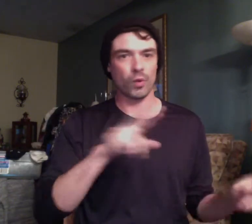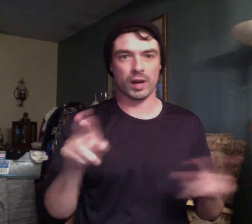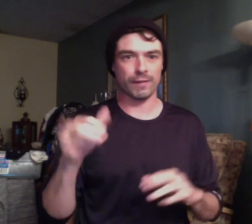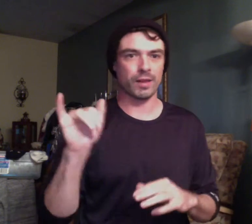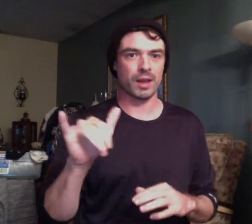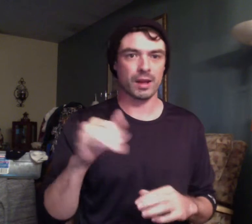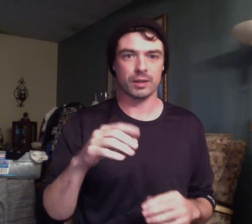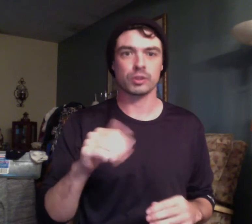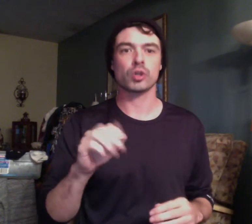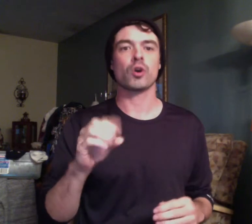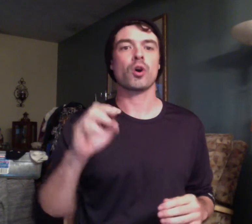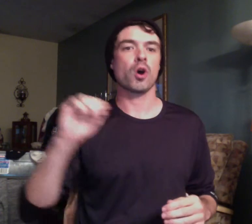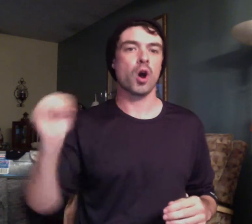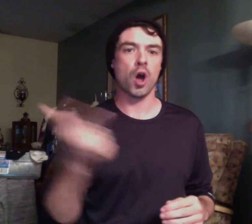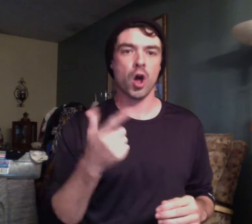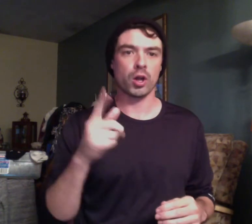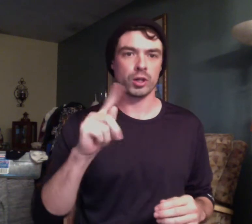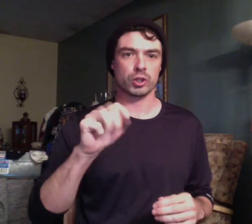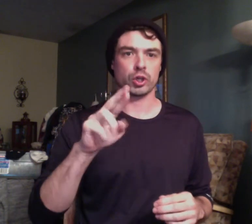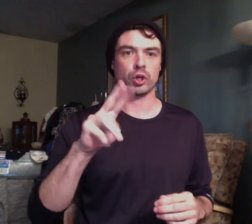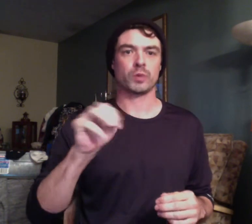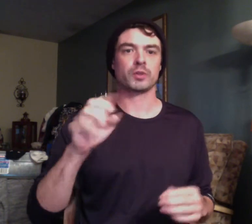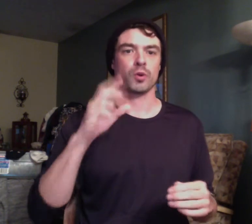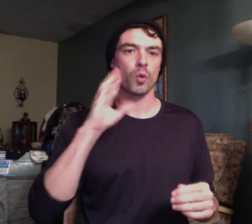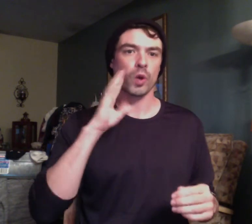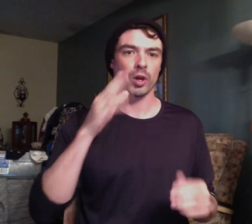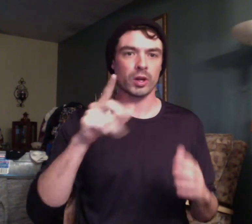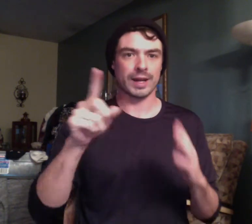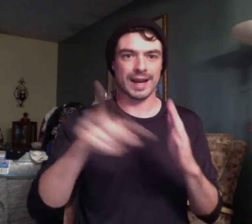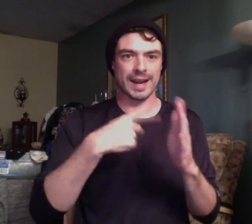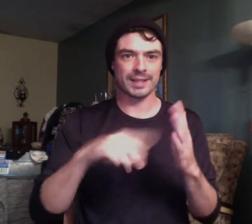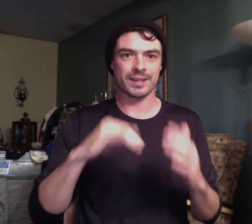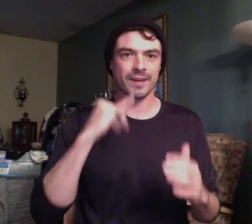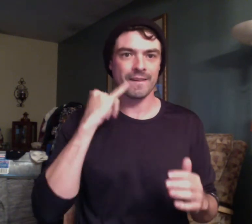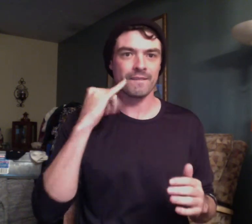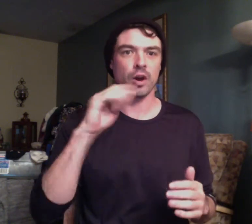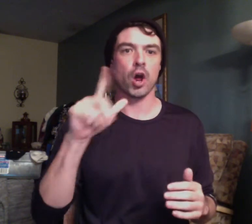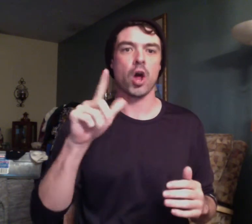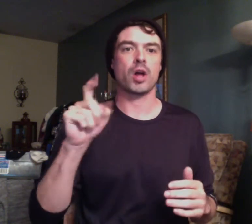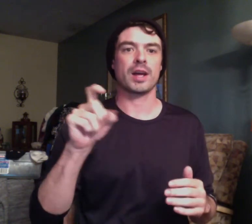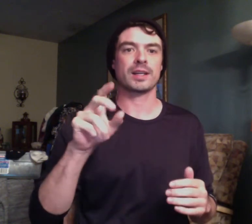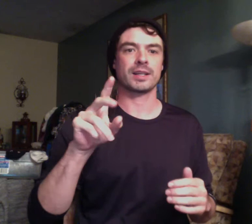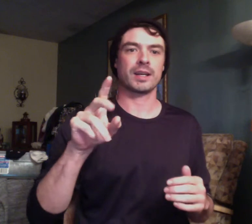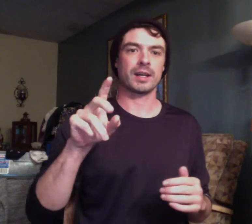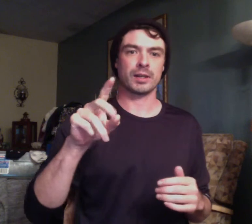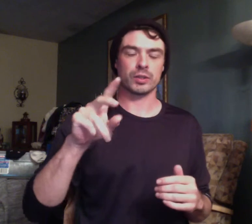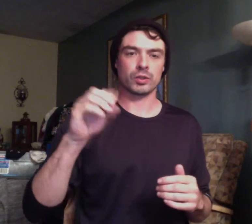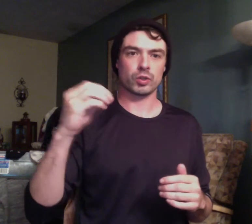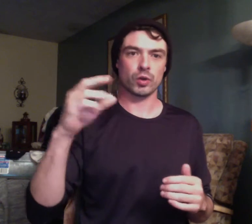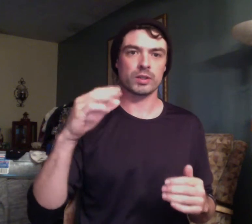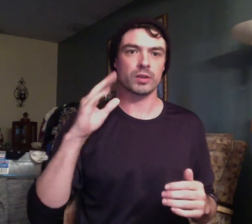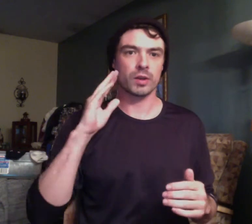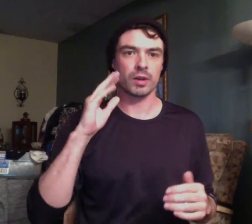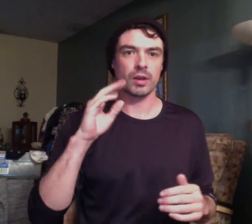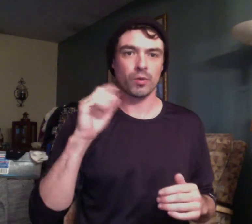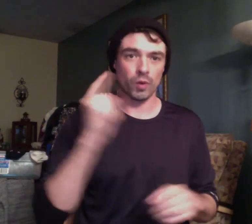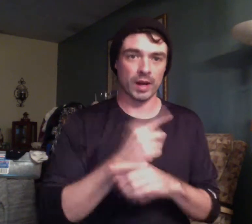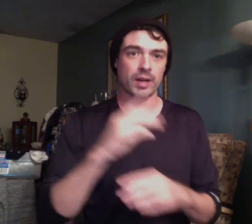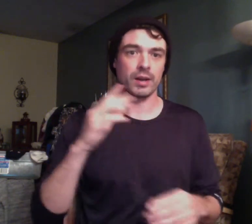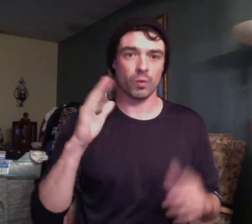all of these terms will cancel away if all the x squareds, right? And that'll just leave you with the x's and the numbers. All right, so